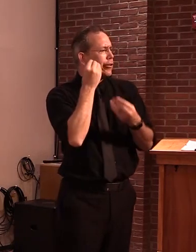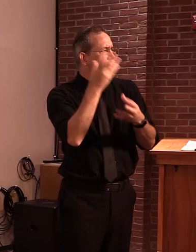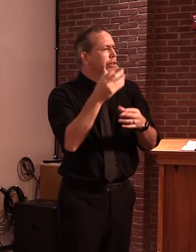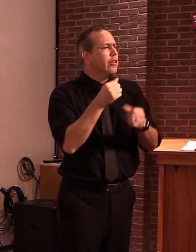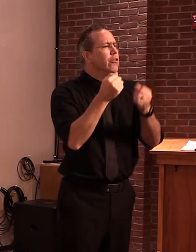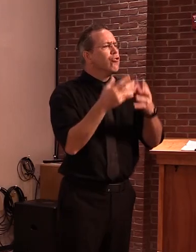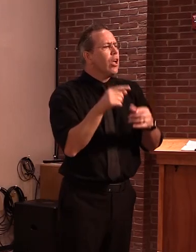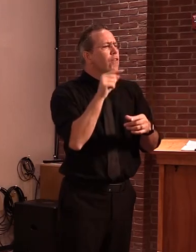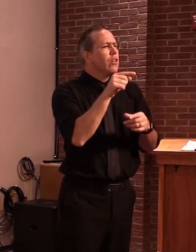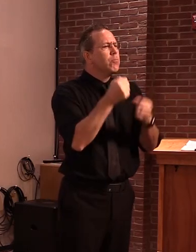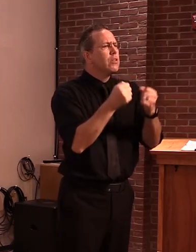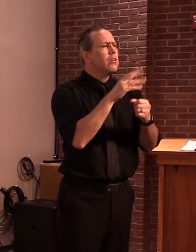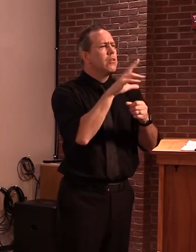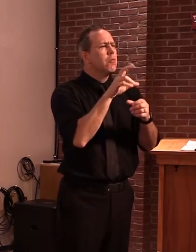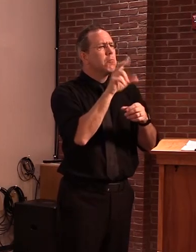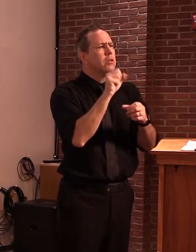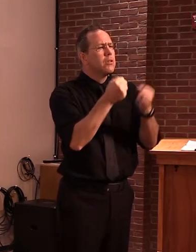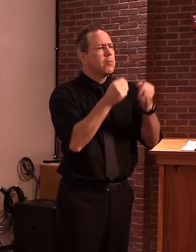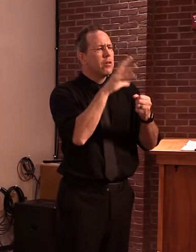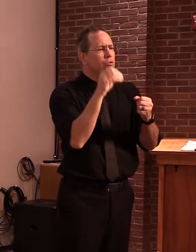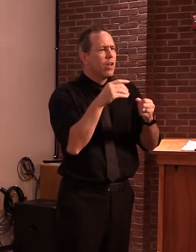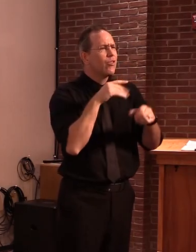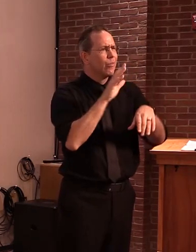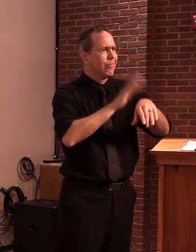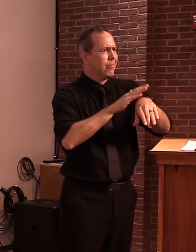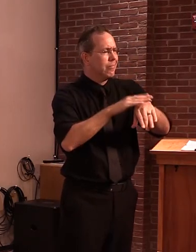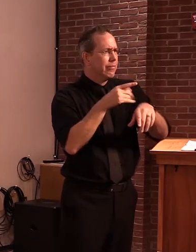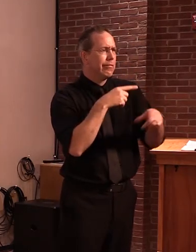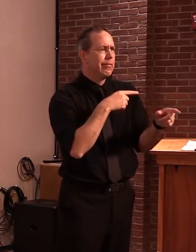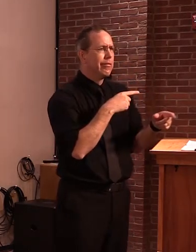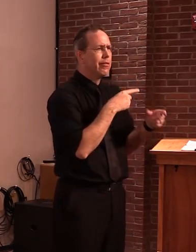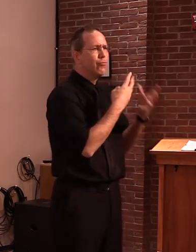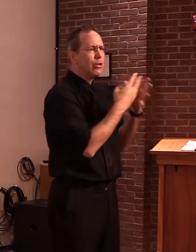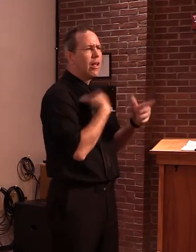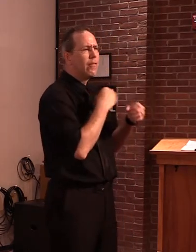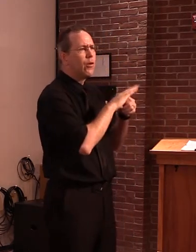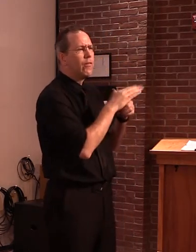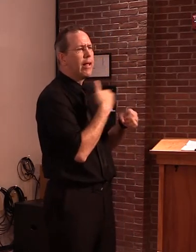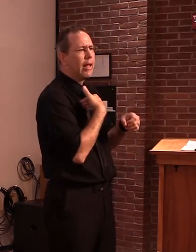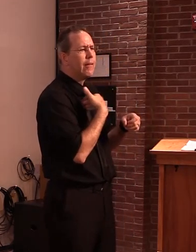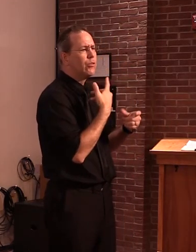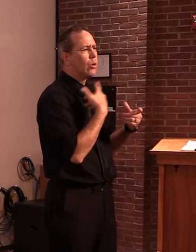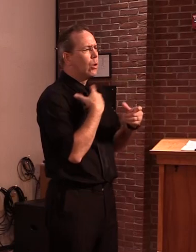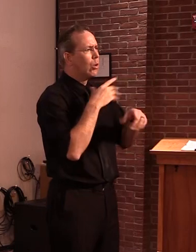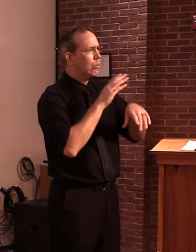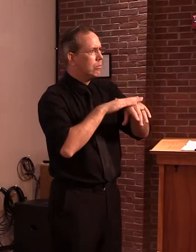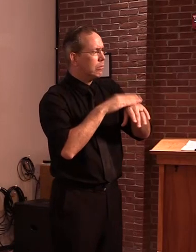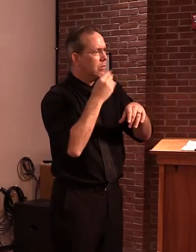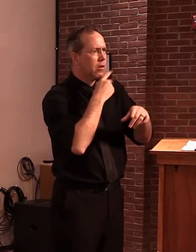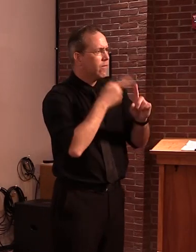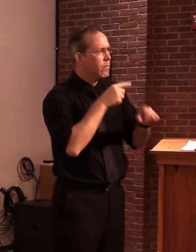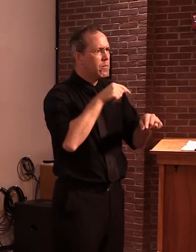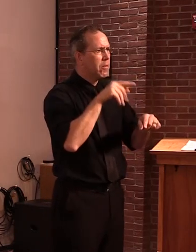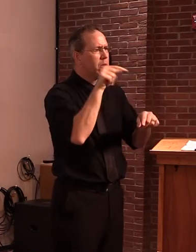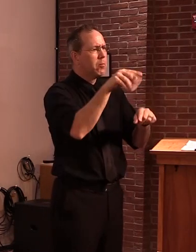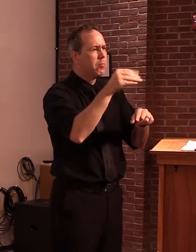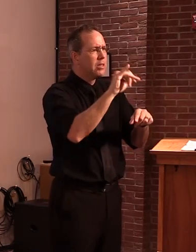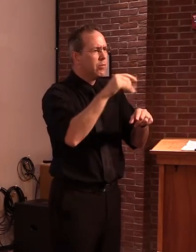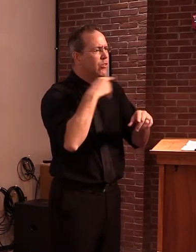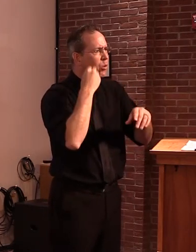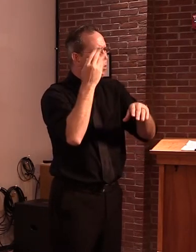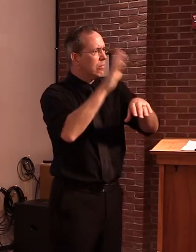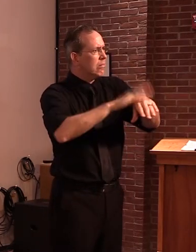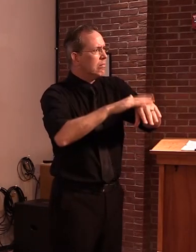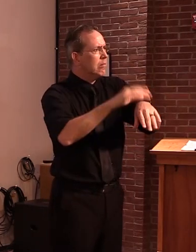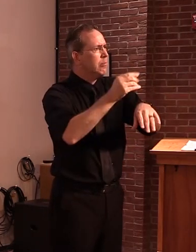So obviously those are not Vermont residents, but we have contacted the state of Mississippi as